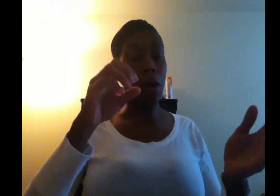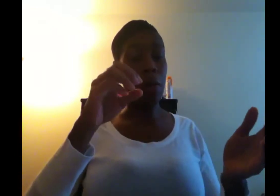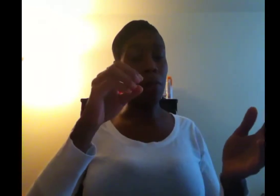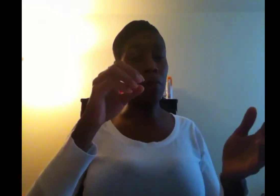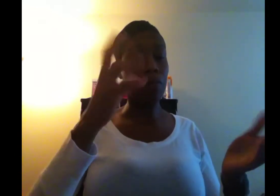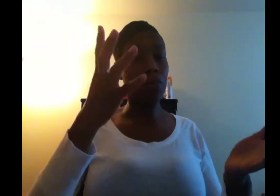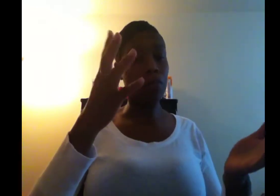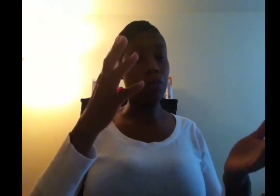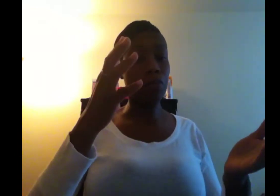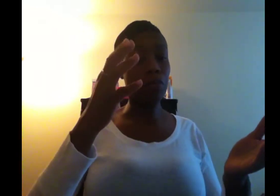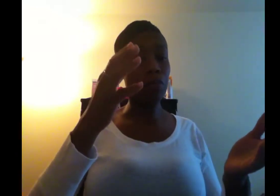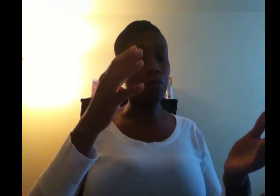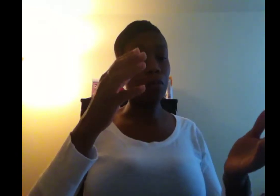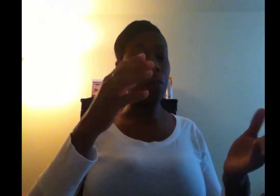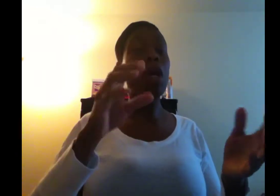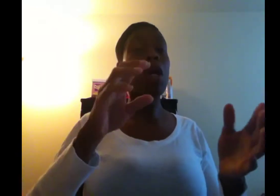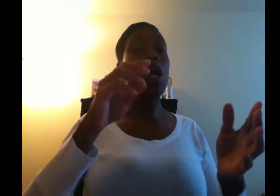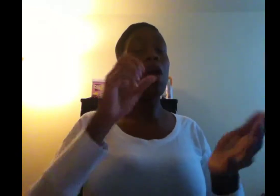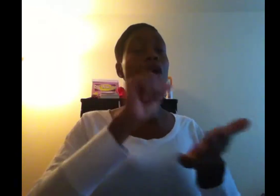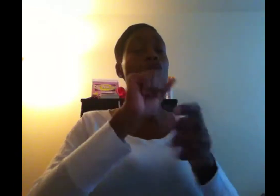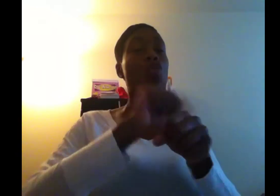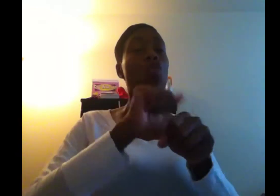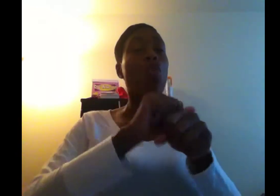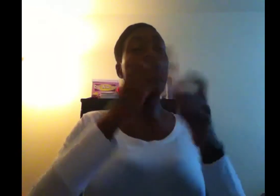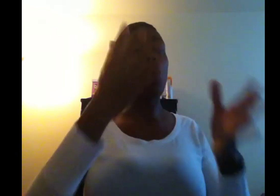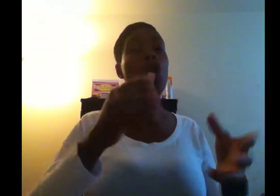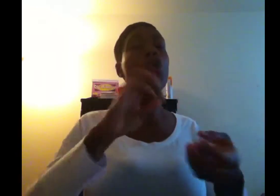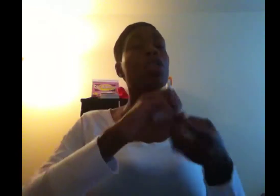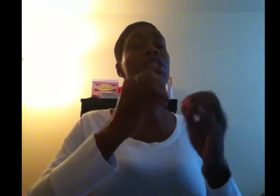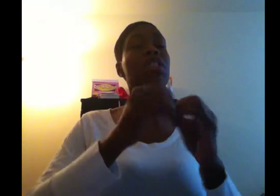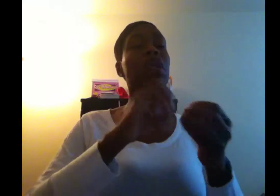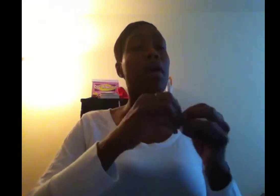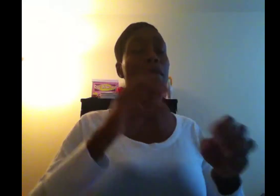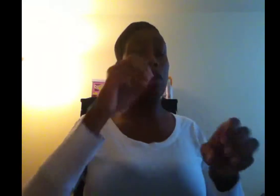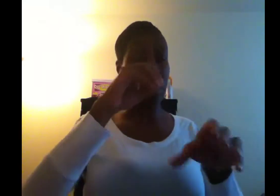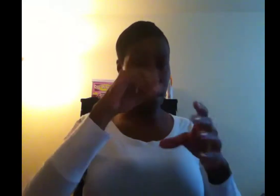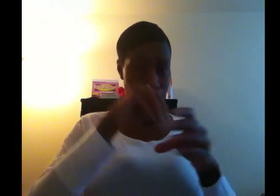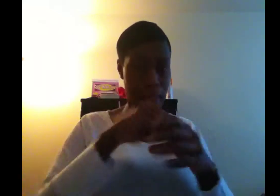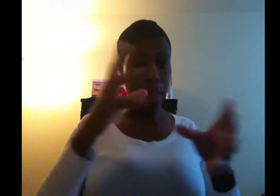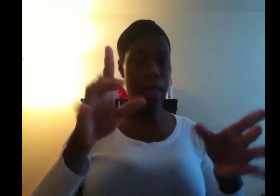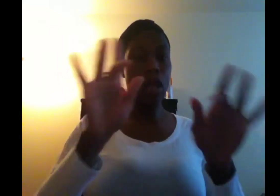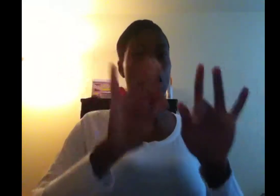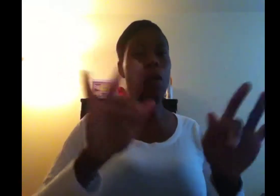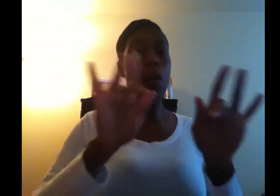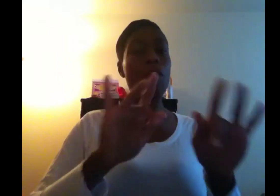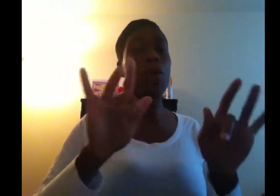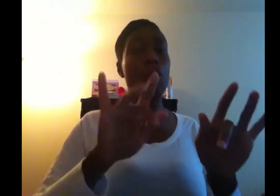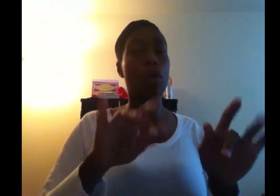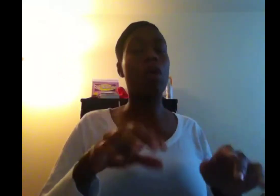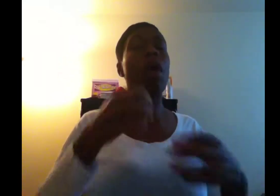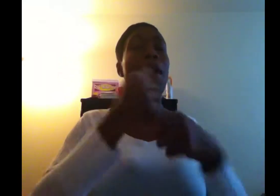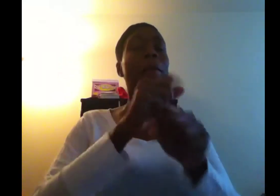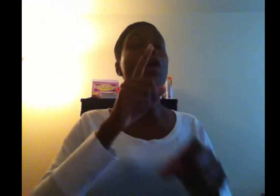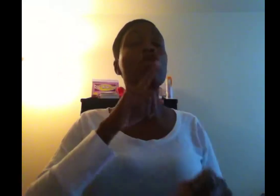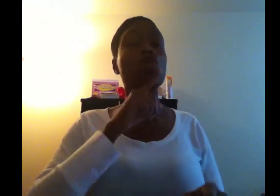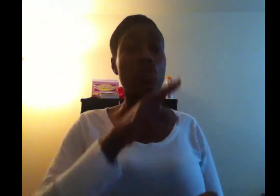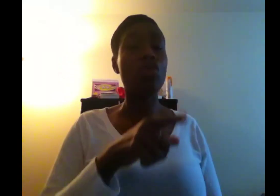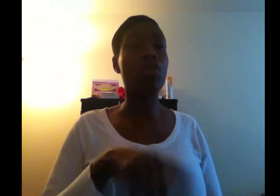up numbers to ensure that, in fact, the employee is an existing employee active, because this is one of the first checks that are used in order